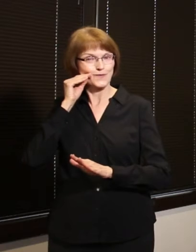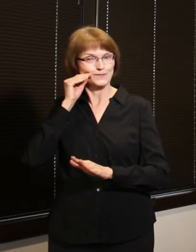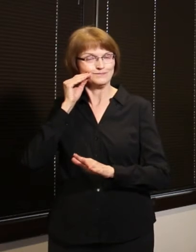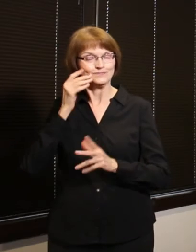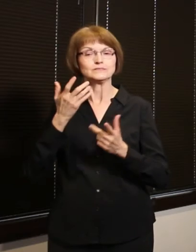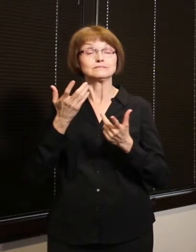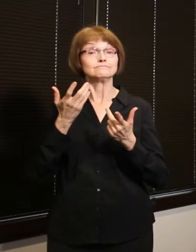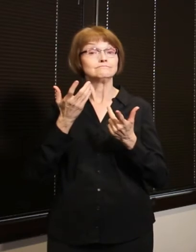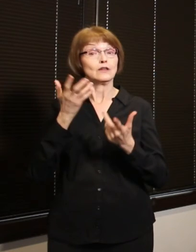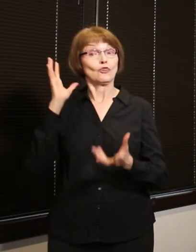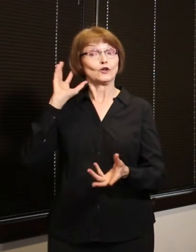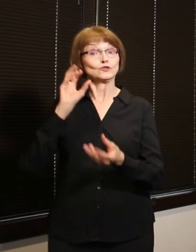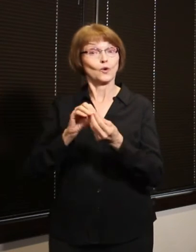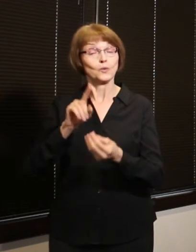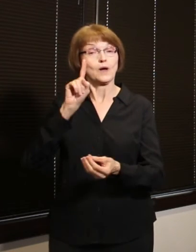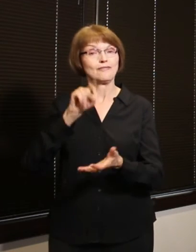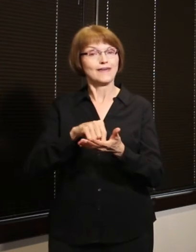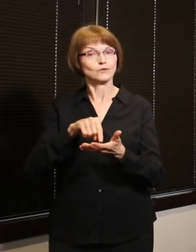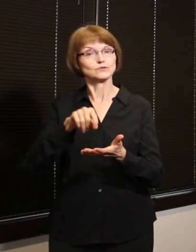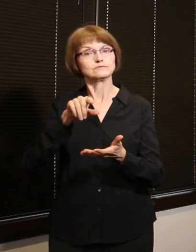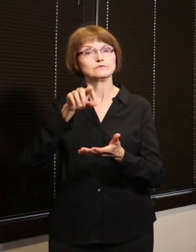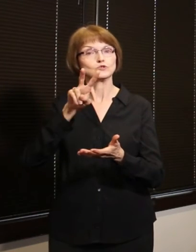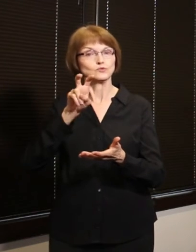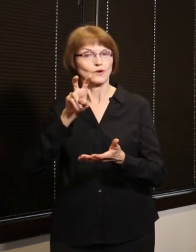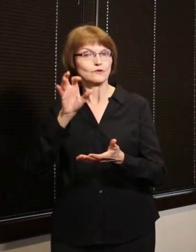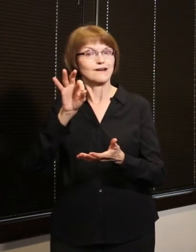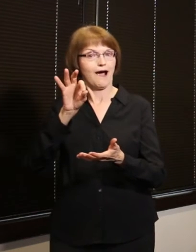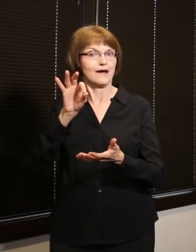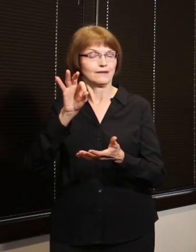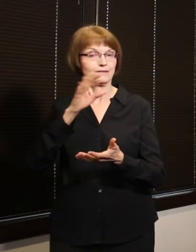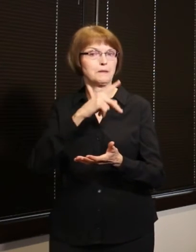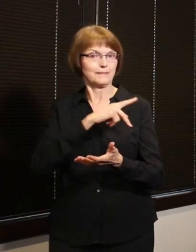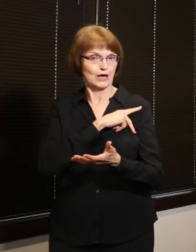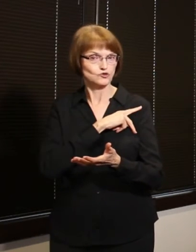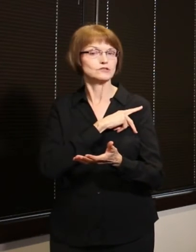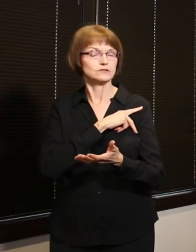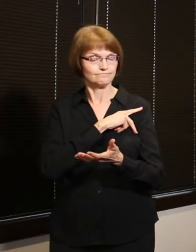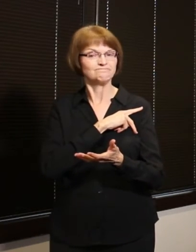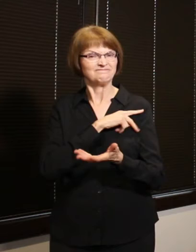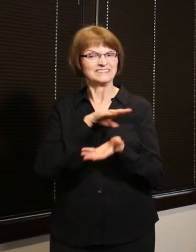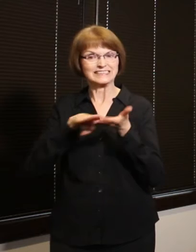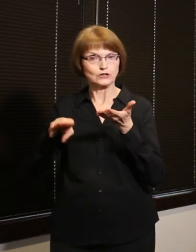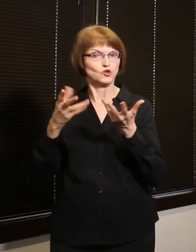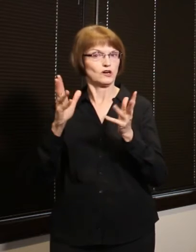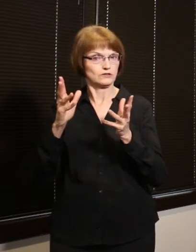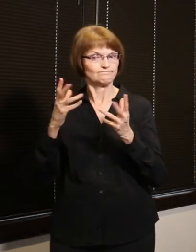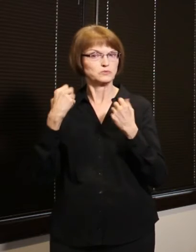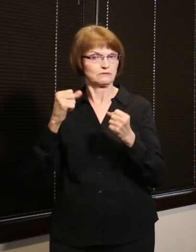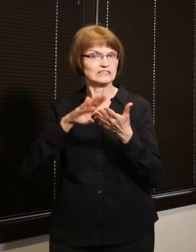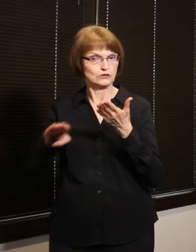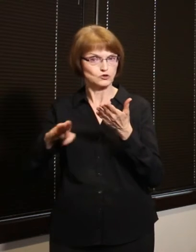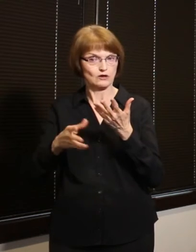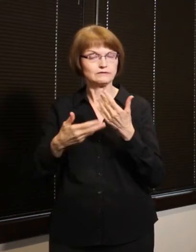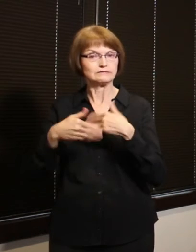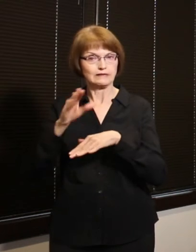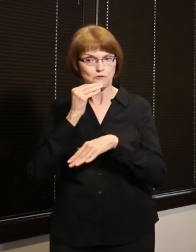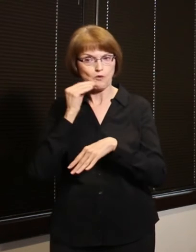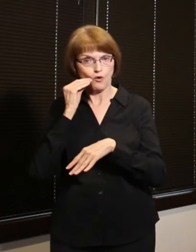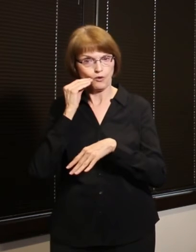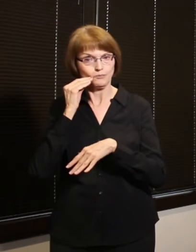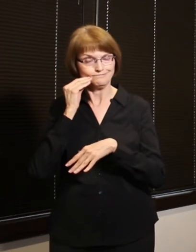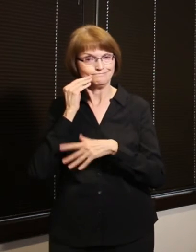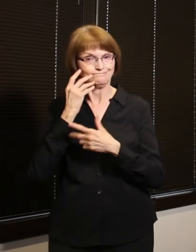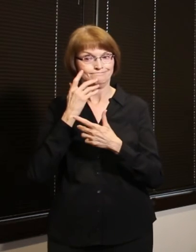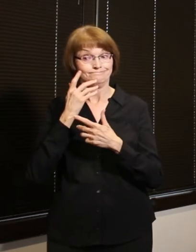which brings us up to 1,209 patients that have been discharged since we had our first case of